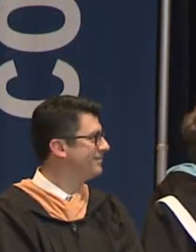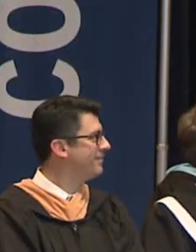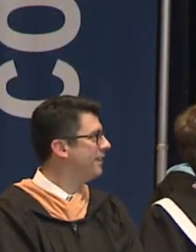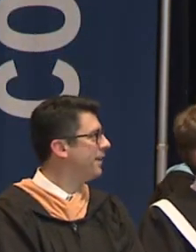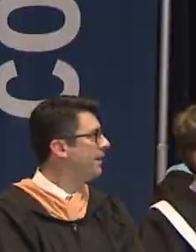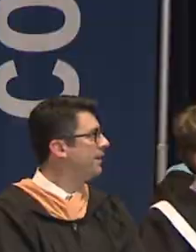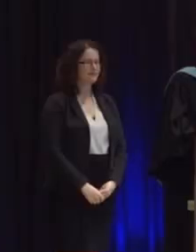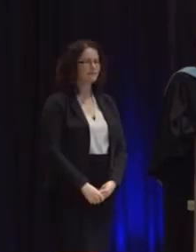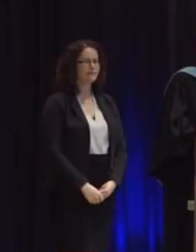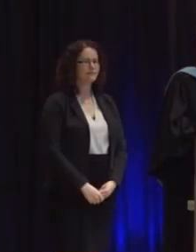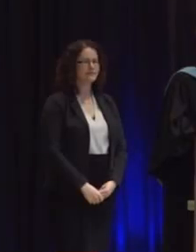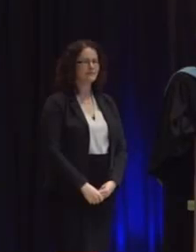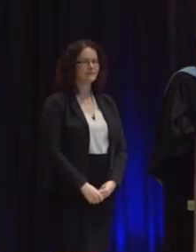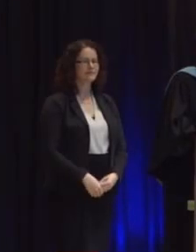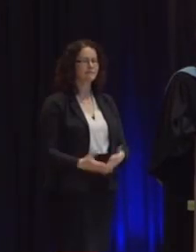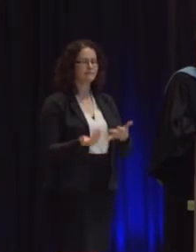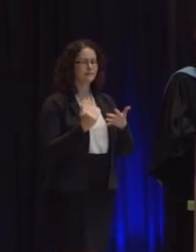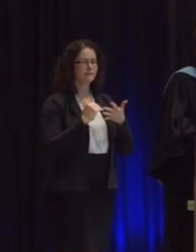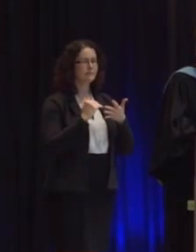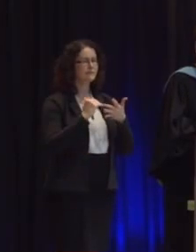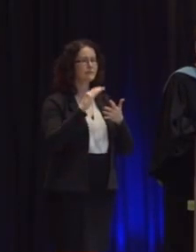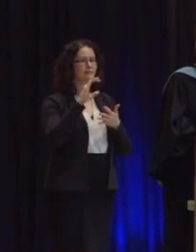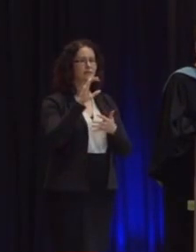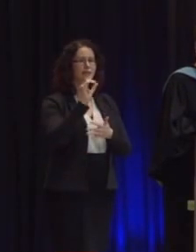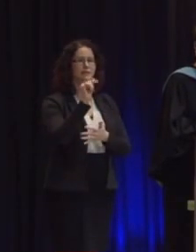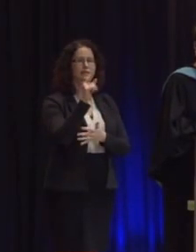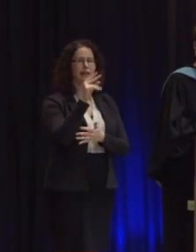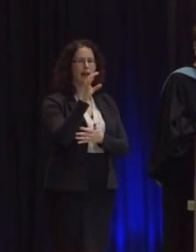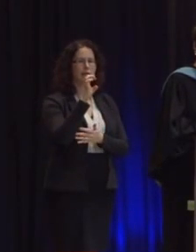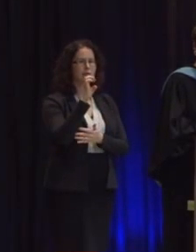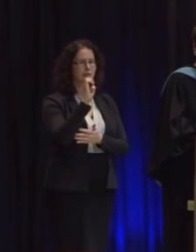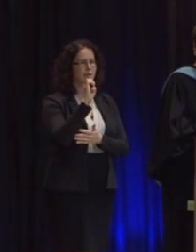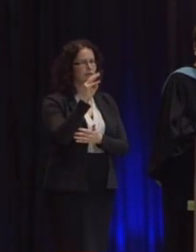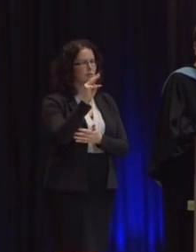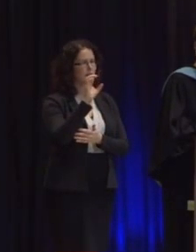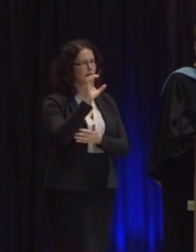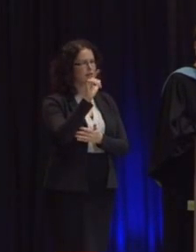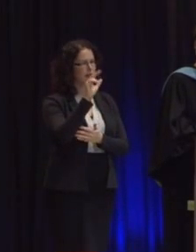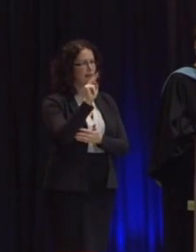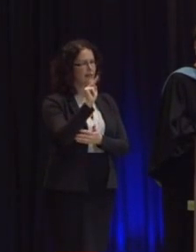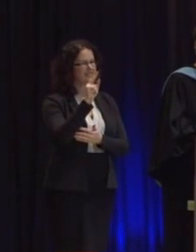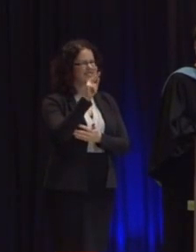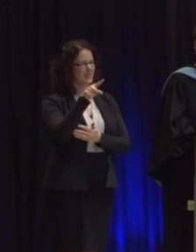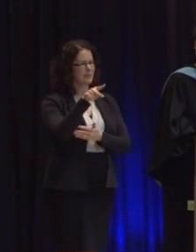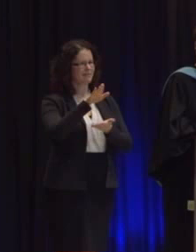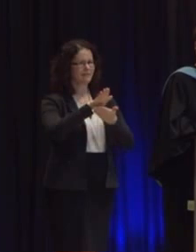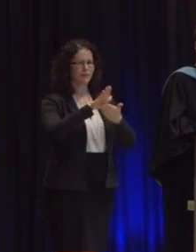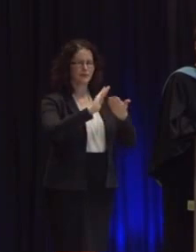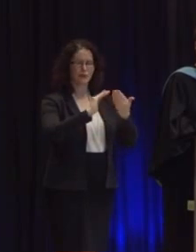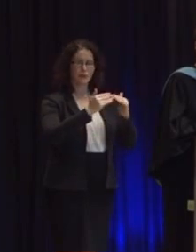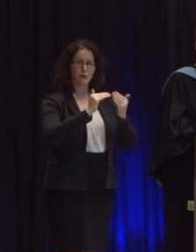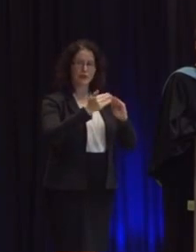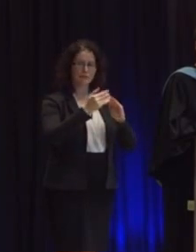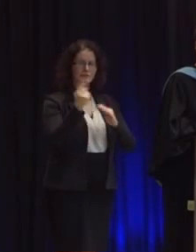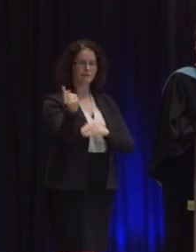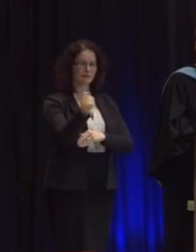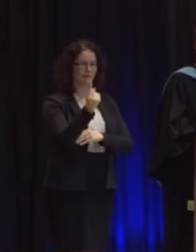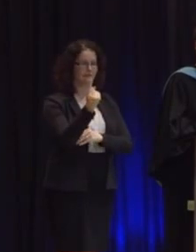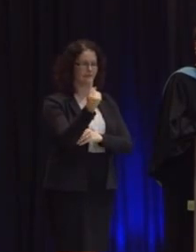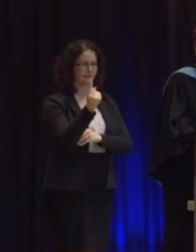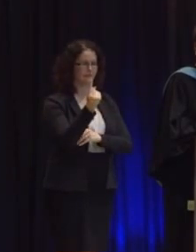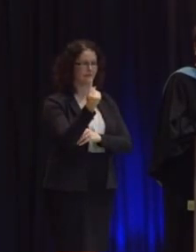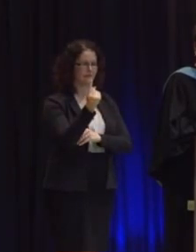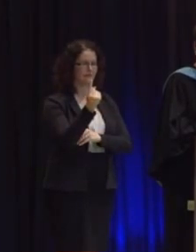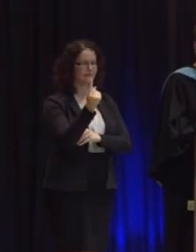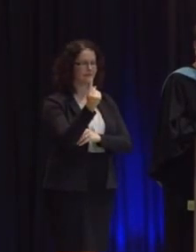We now welcome Catherine McLean, Vice President, Campuses and Communities, to come forward to present